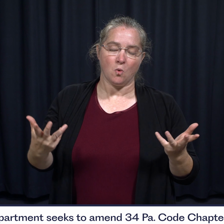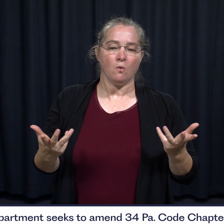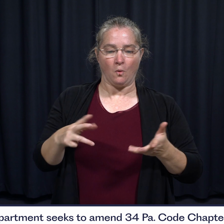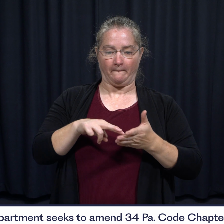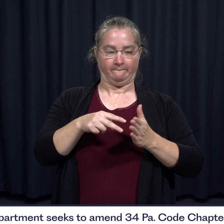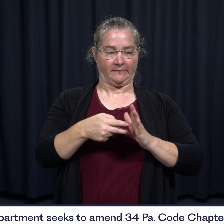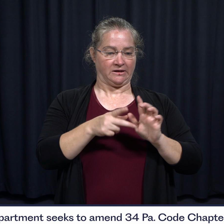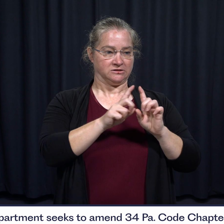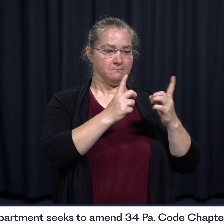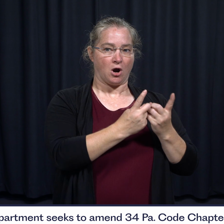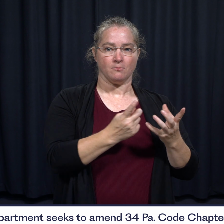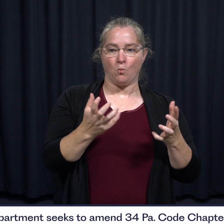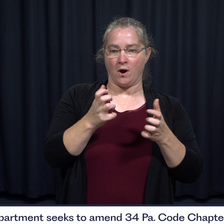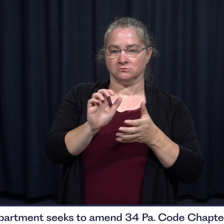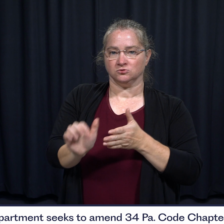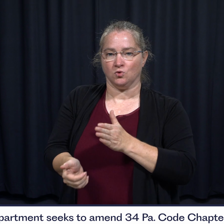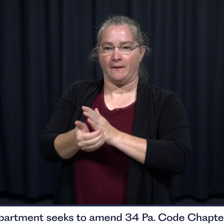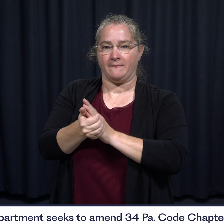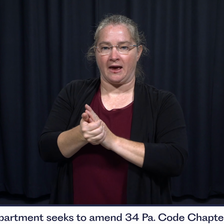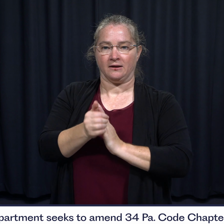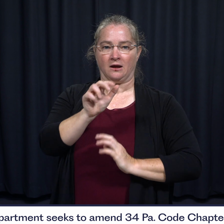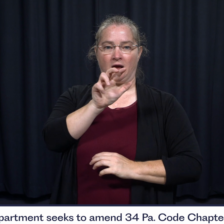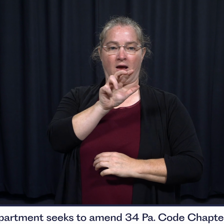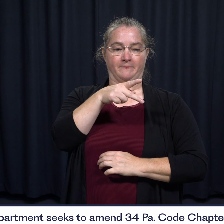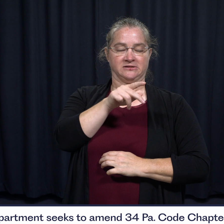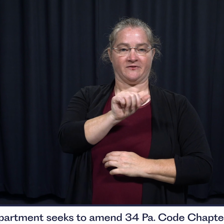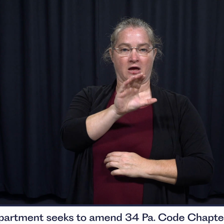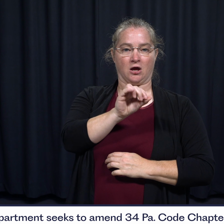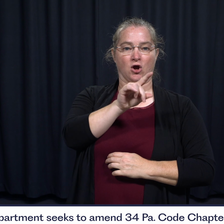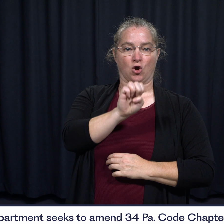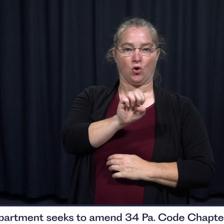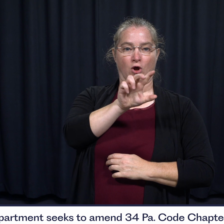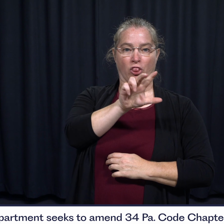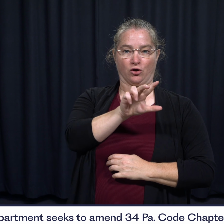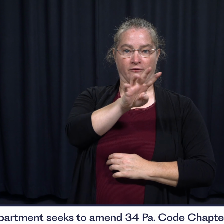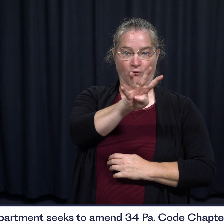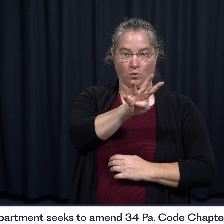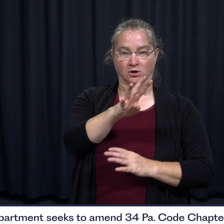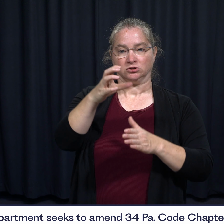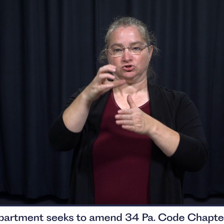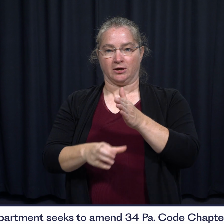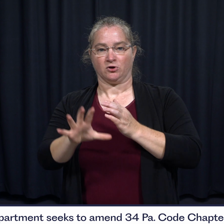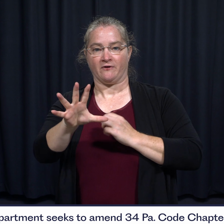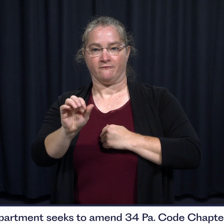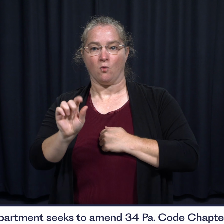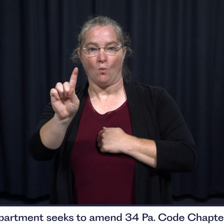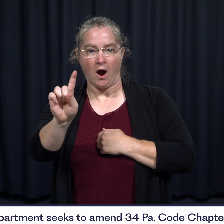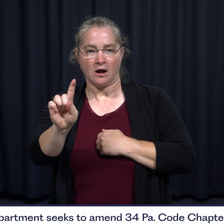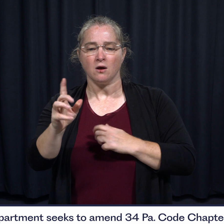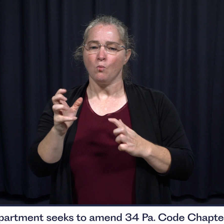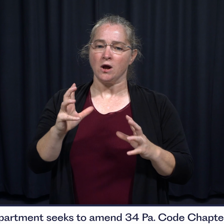Department seeks to amend 34 PA Code, Chapter 501, to provide for provisional